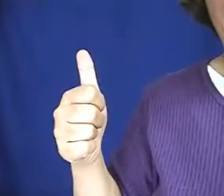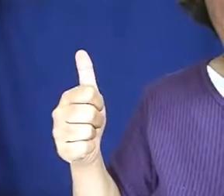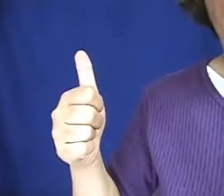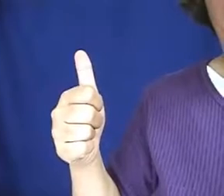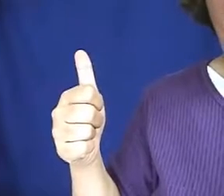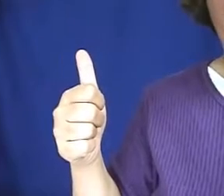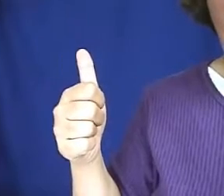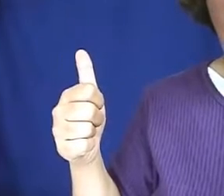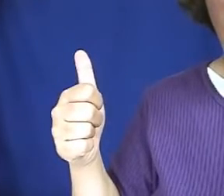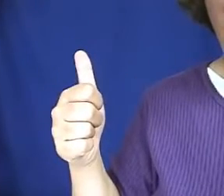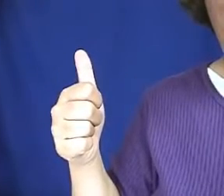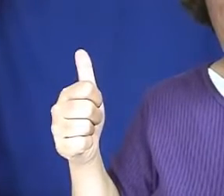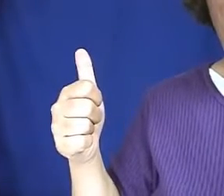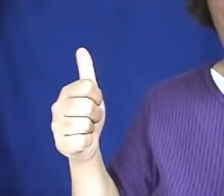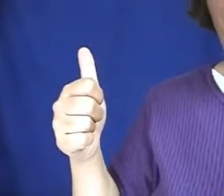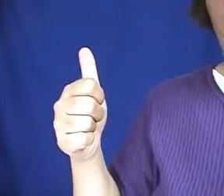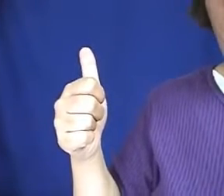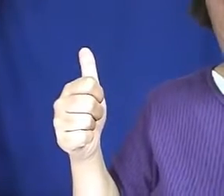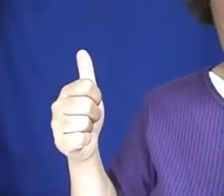and 20s are full of